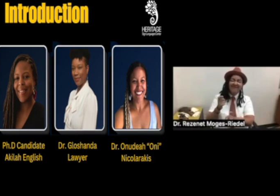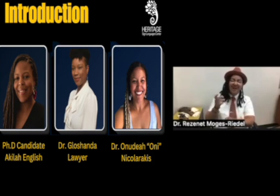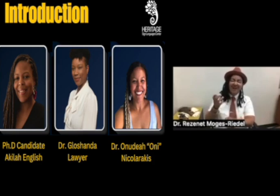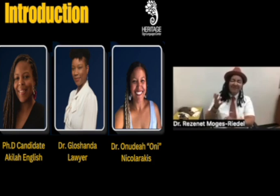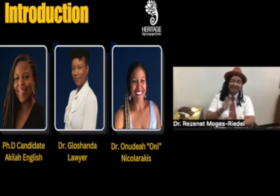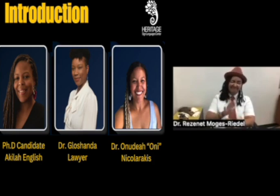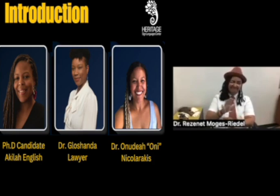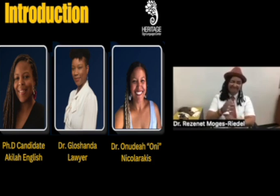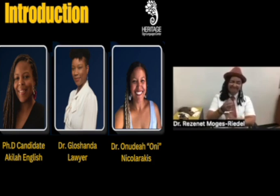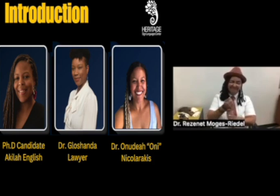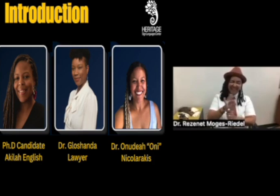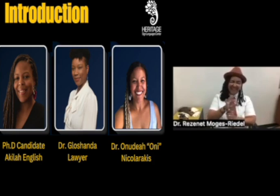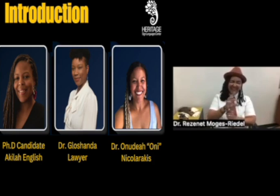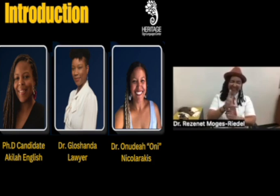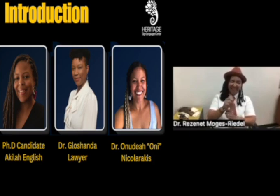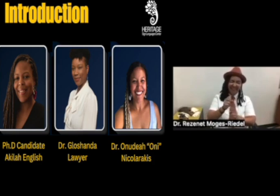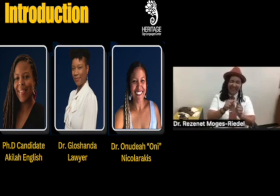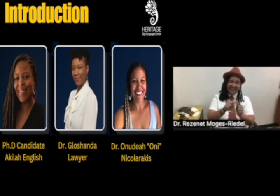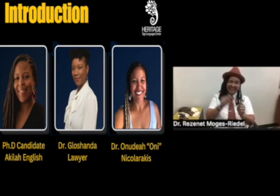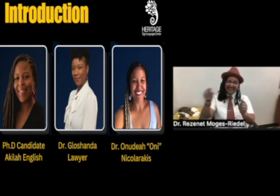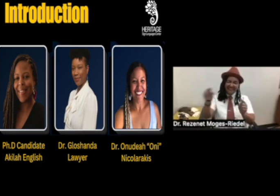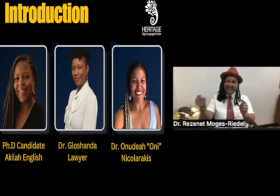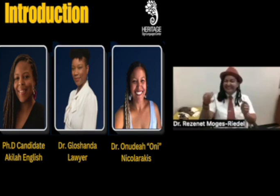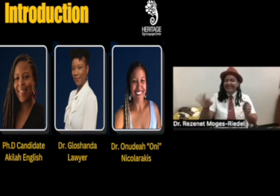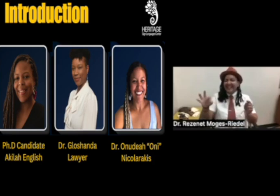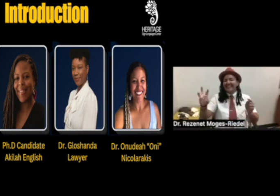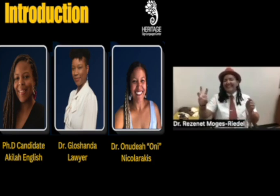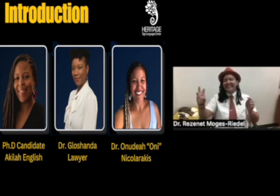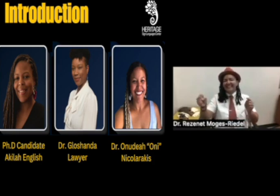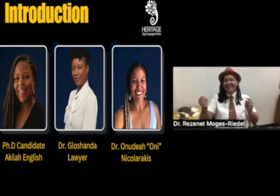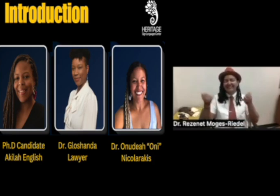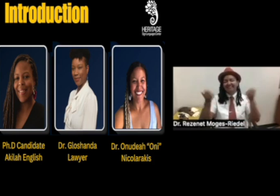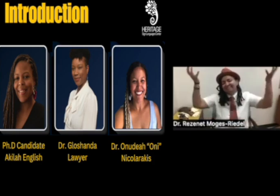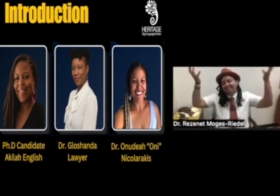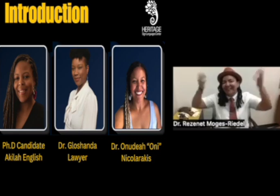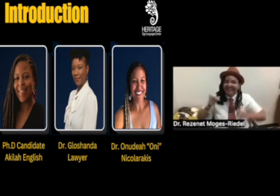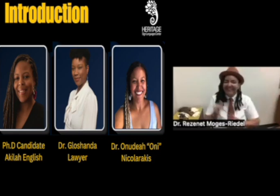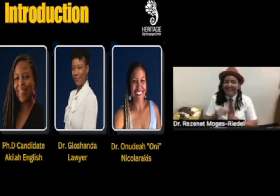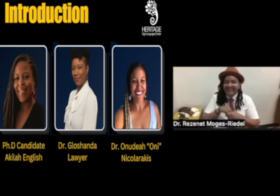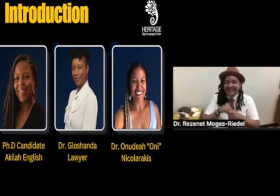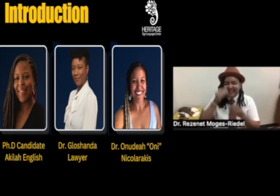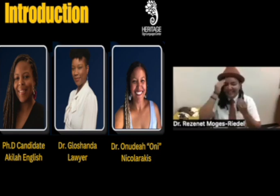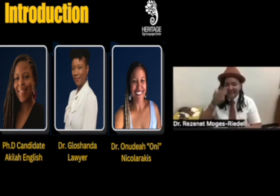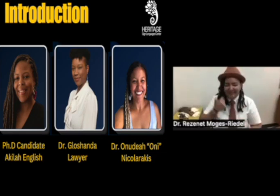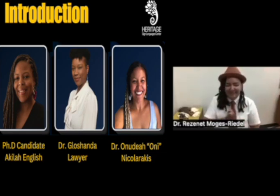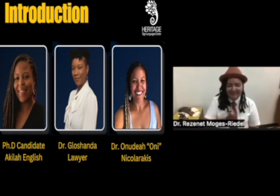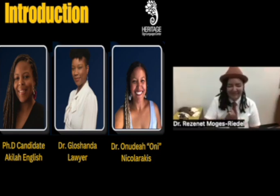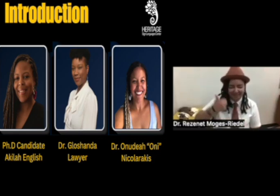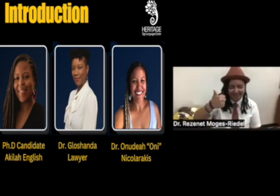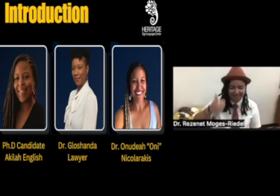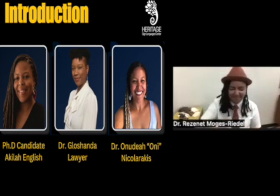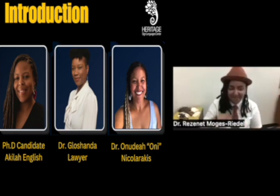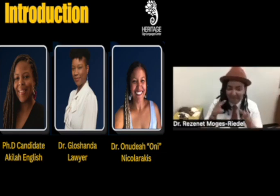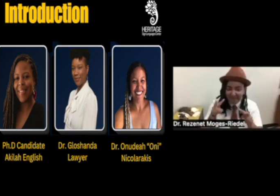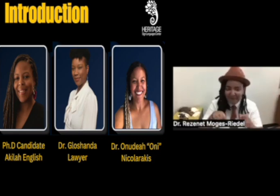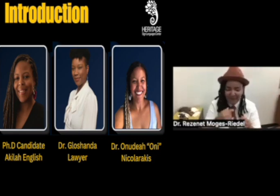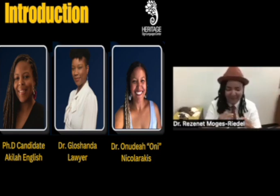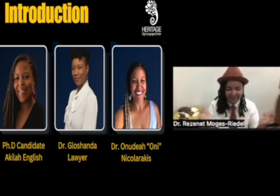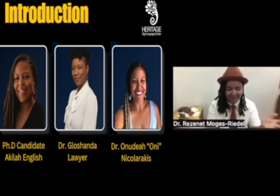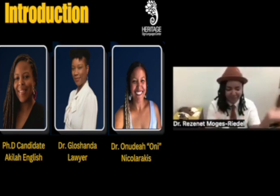I love a lot of those paperbacks from the 1930s, I would say, for the 1960s. So that's one of the things that I'm really